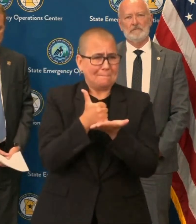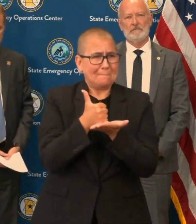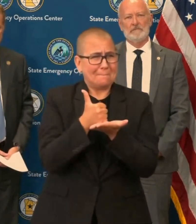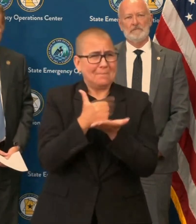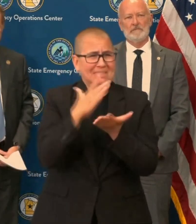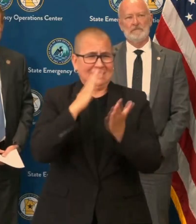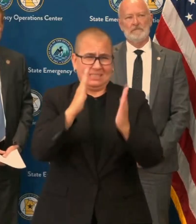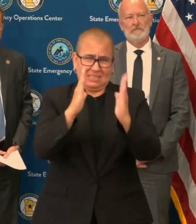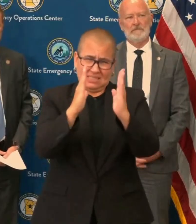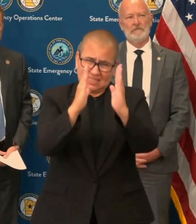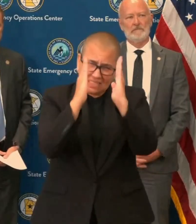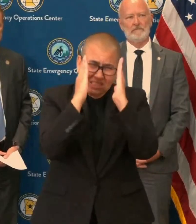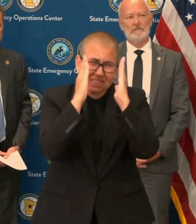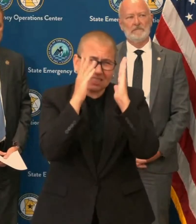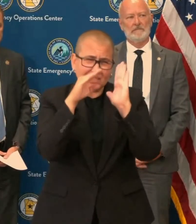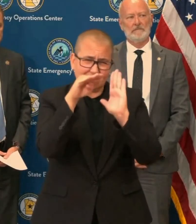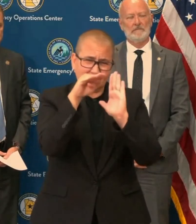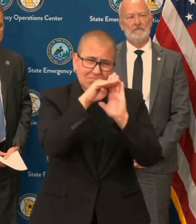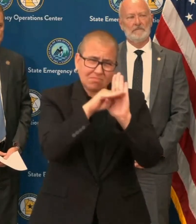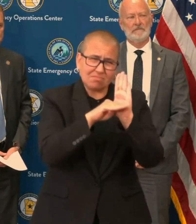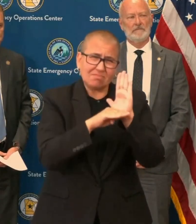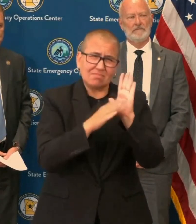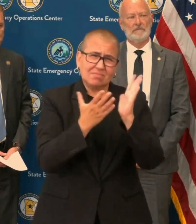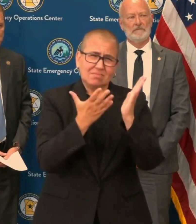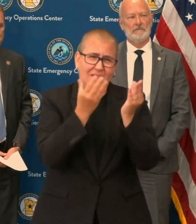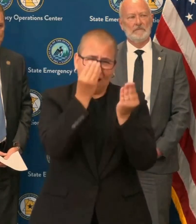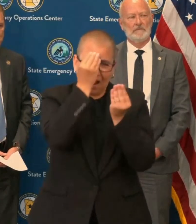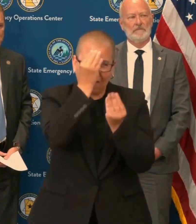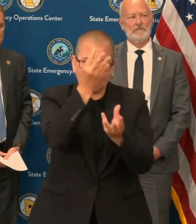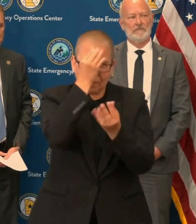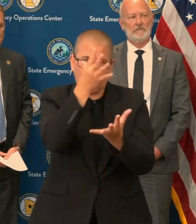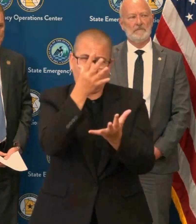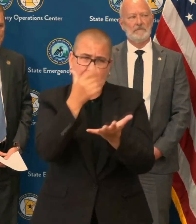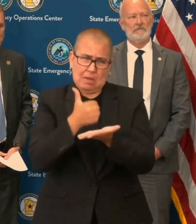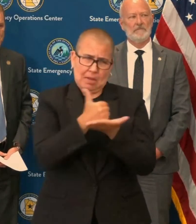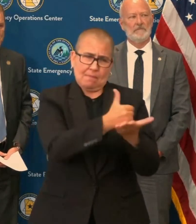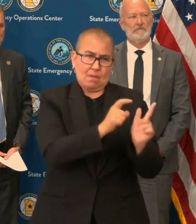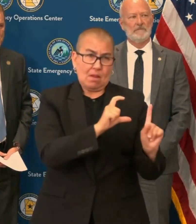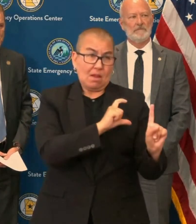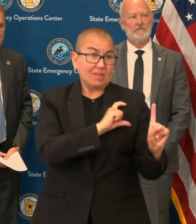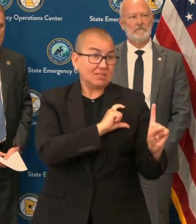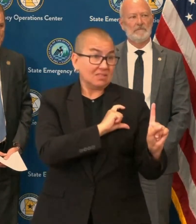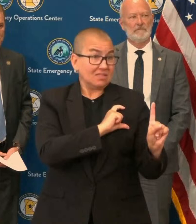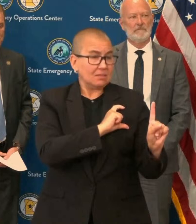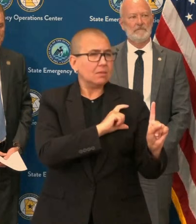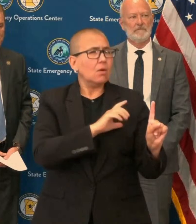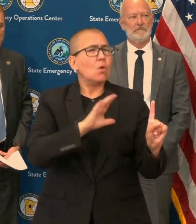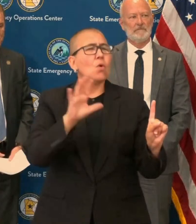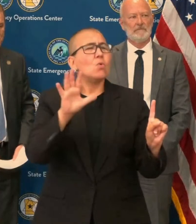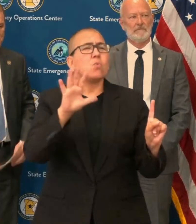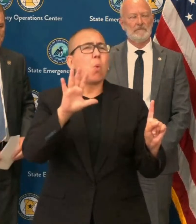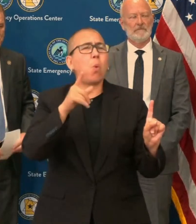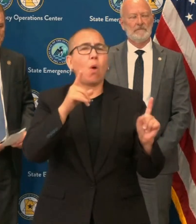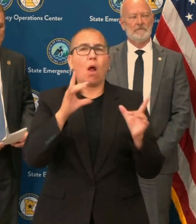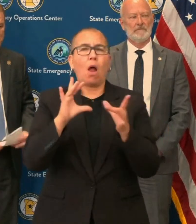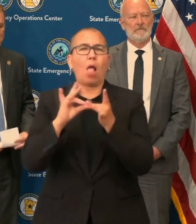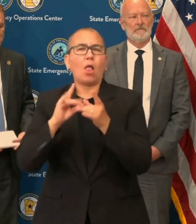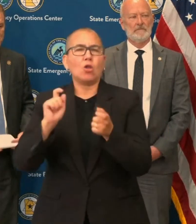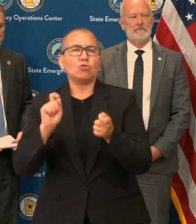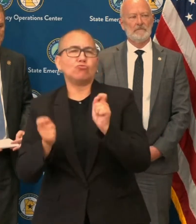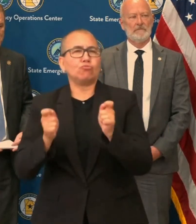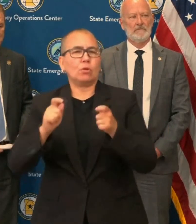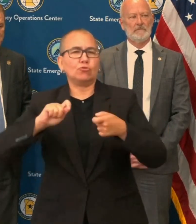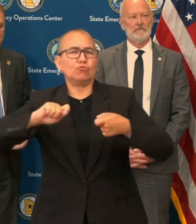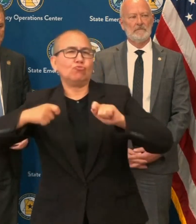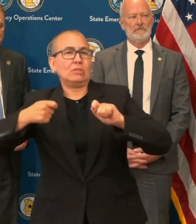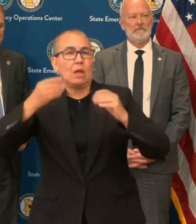credible sources like law enforcement, but also to resist spreading misinformation. And then again, asking folks